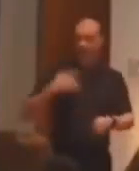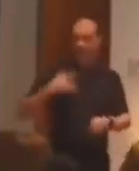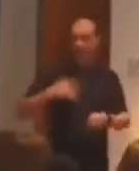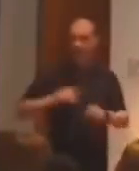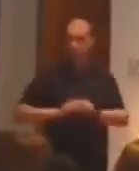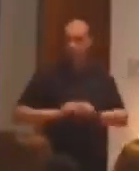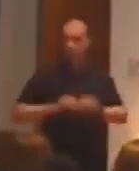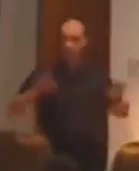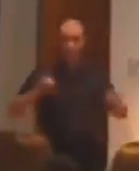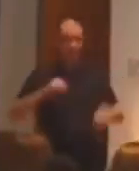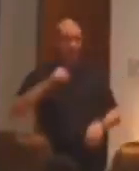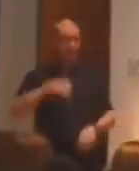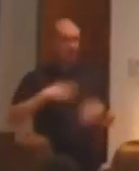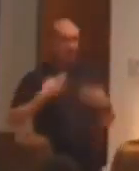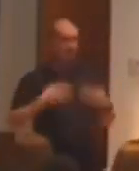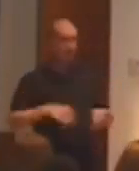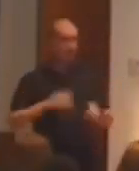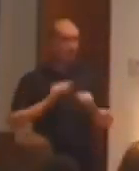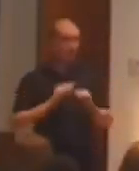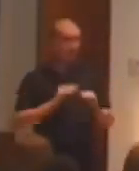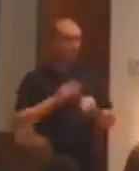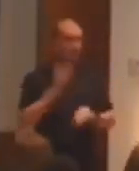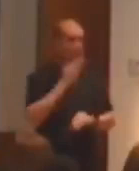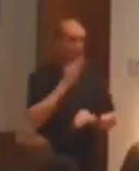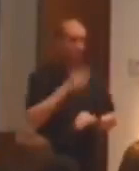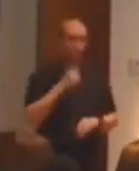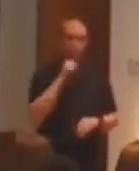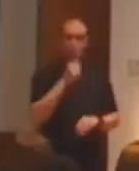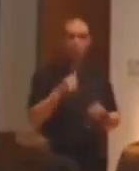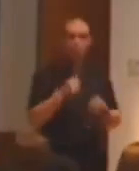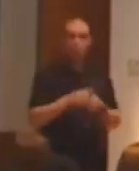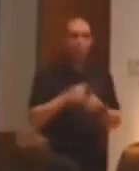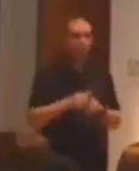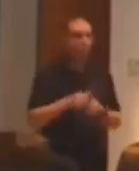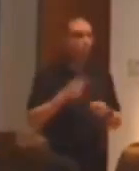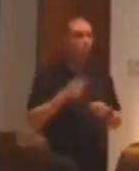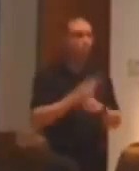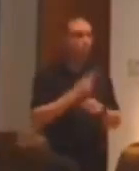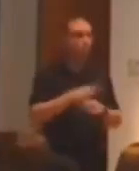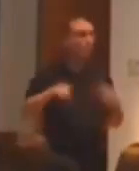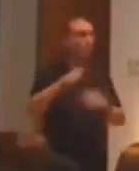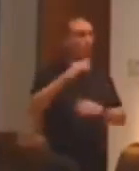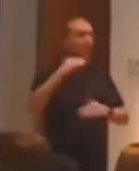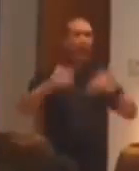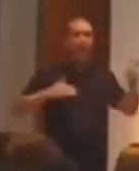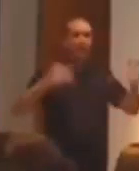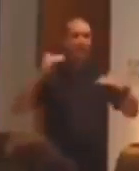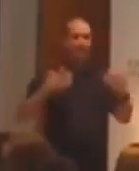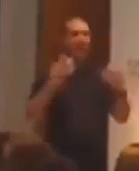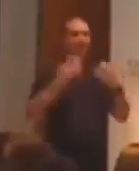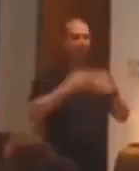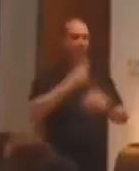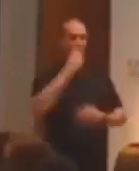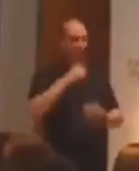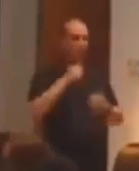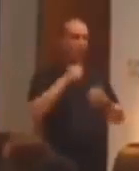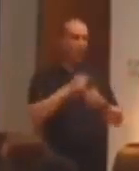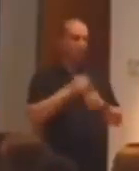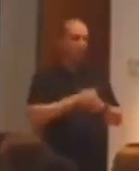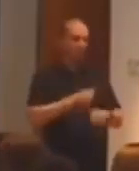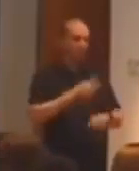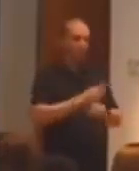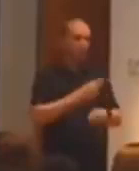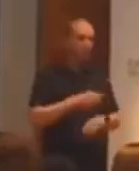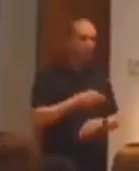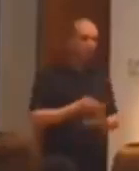This is what's being taught in schools. If this is not suitable to talk about with a group of adults, how can it possibly be suitable to talk about in schools?